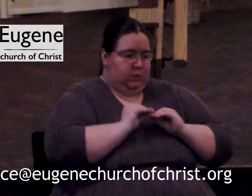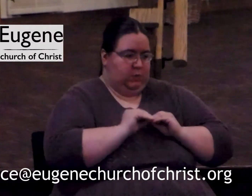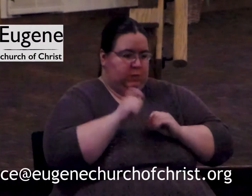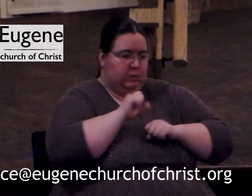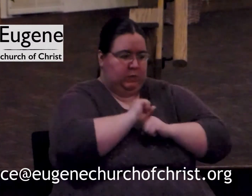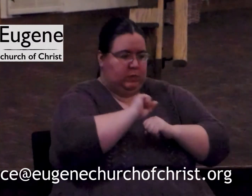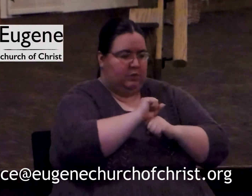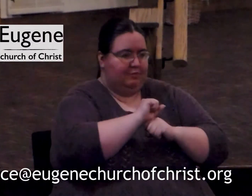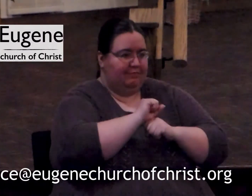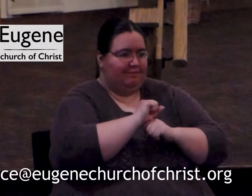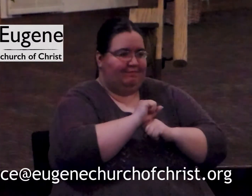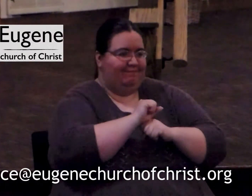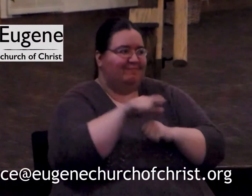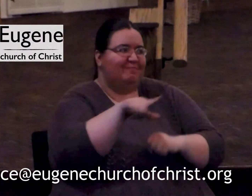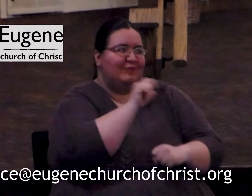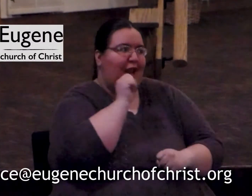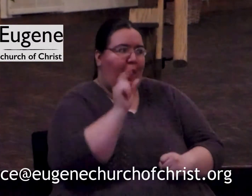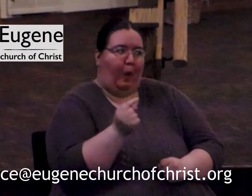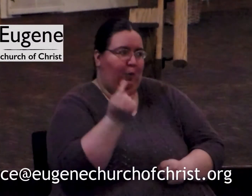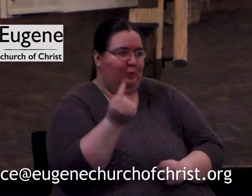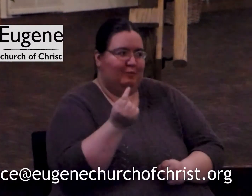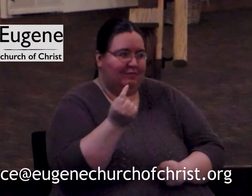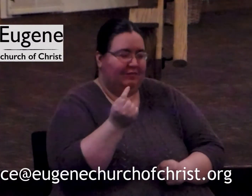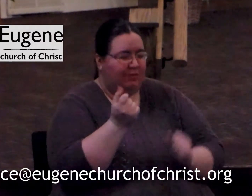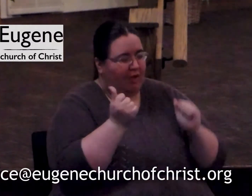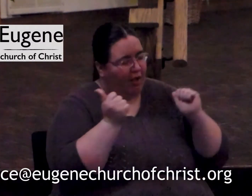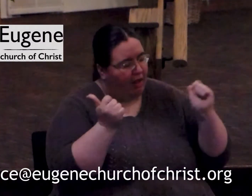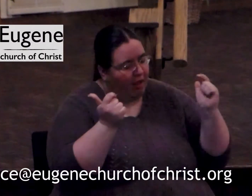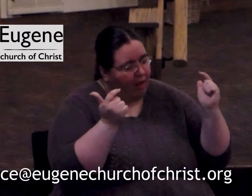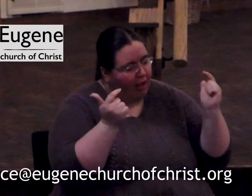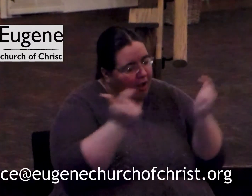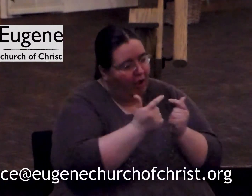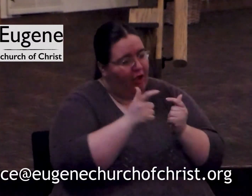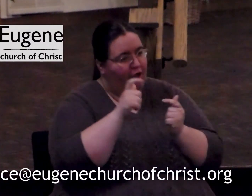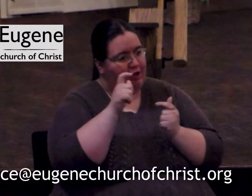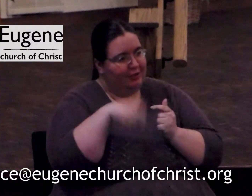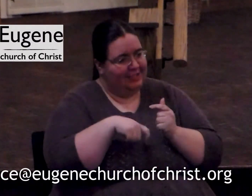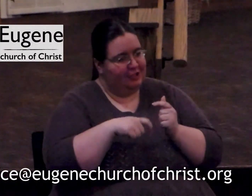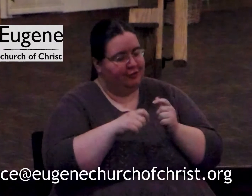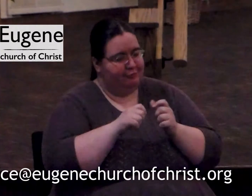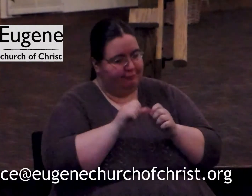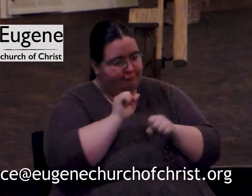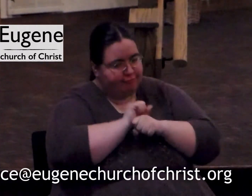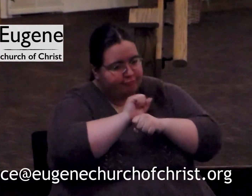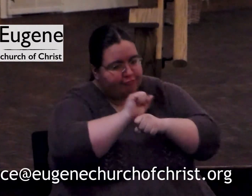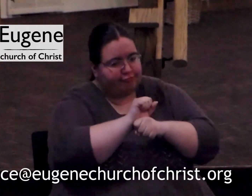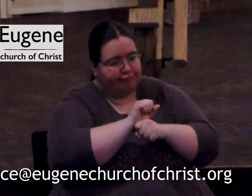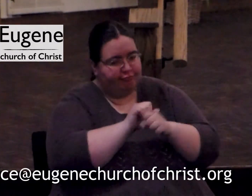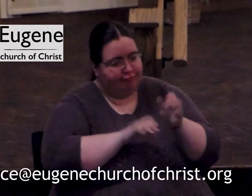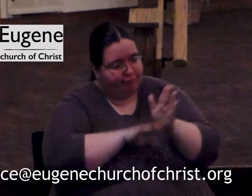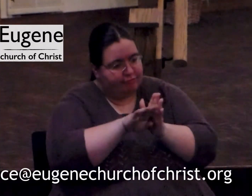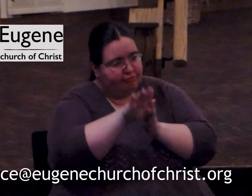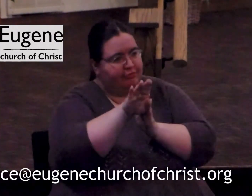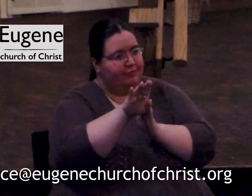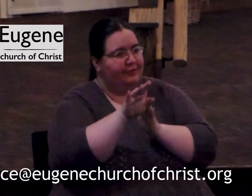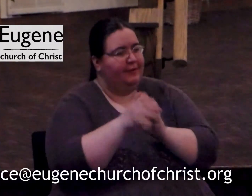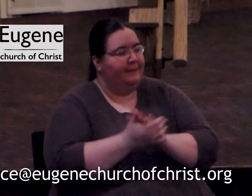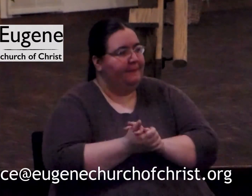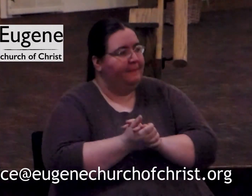think, I got some work to do. You are not alone. I think we all have some work